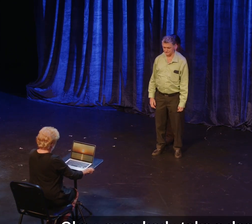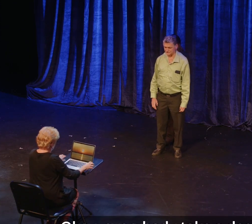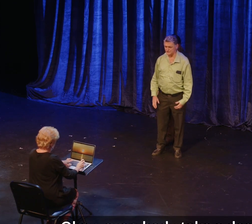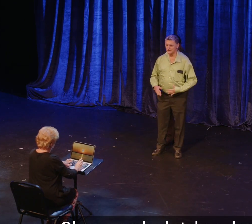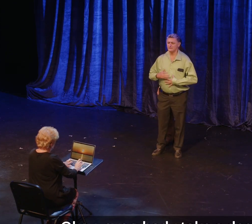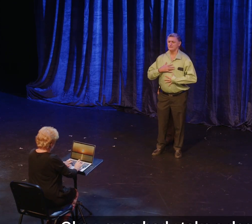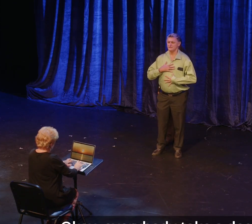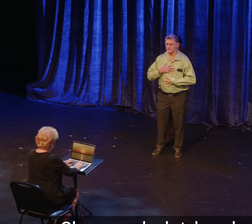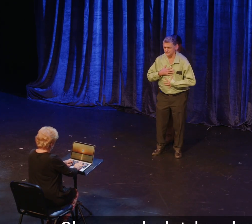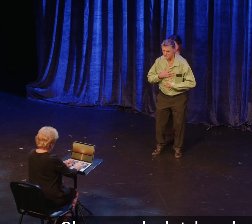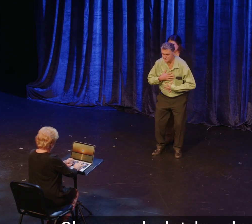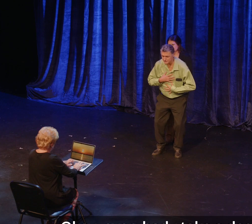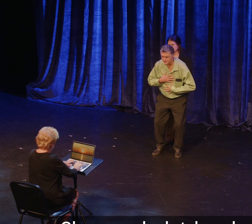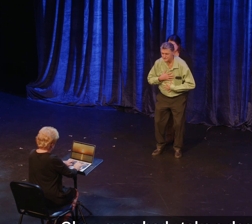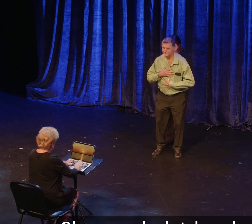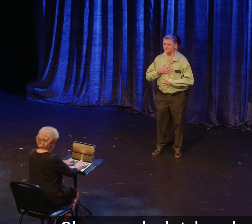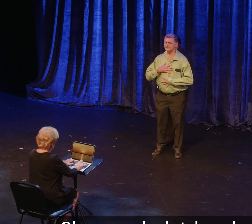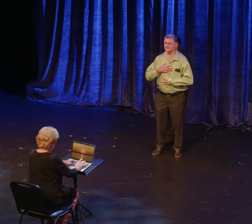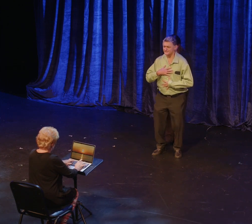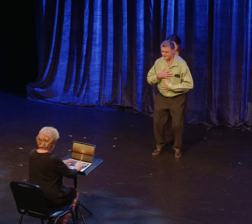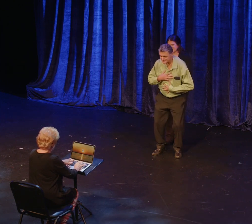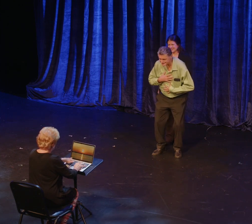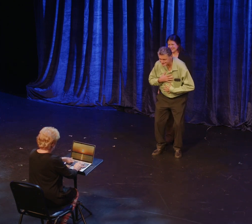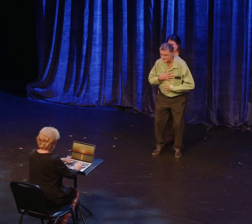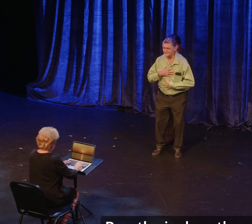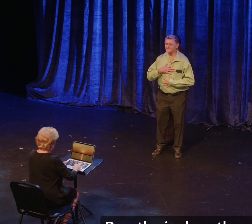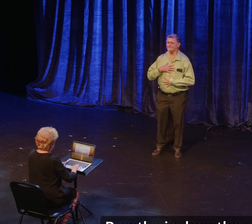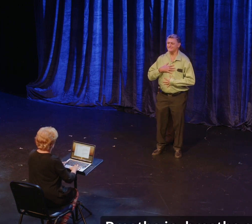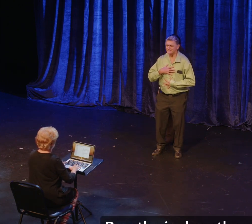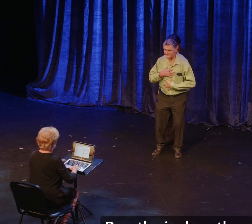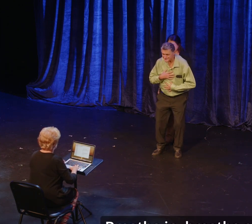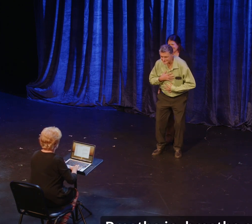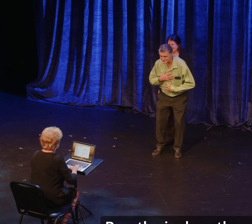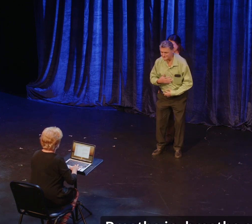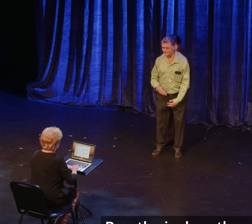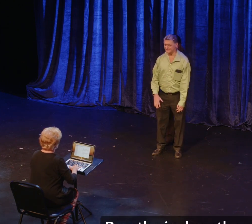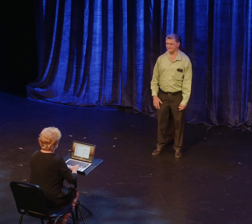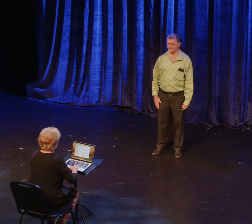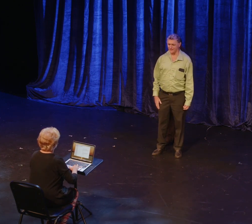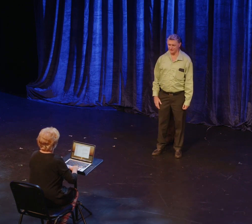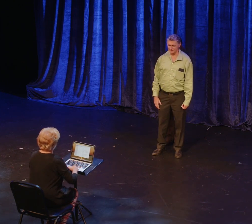Okay, everybody, take a deep breath. Breathe in, breathe out.